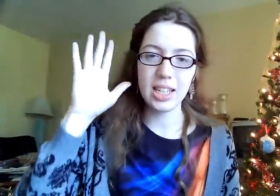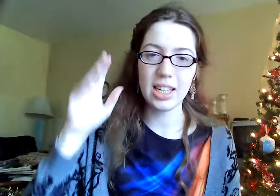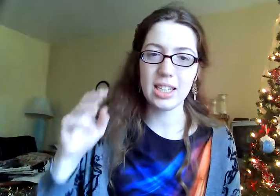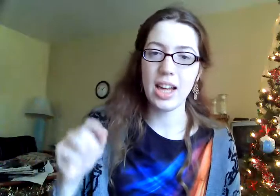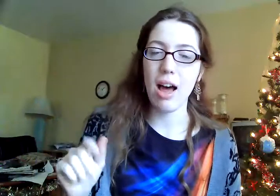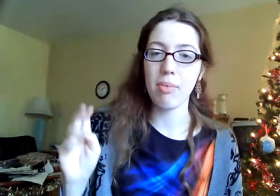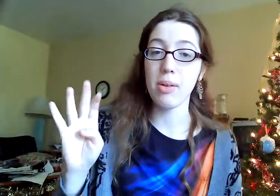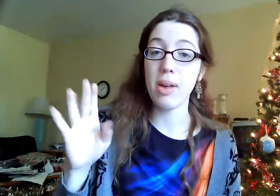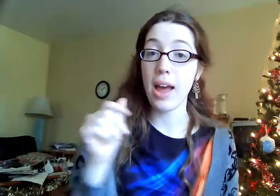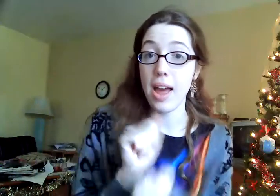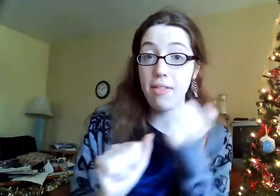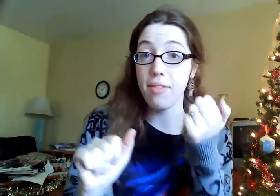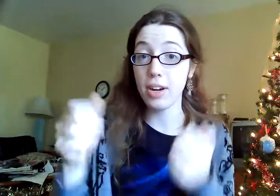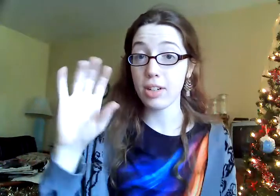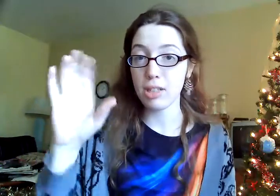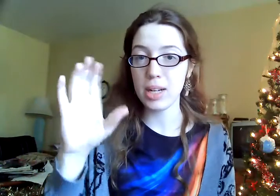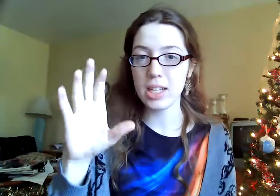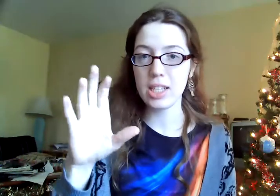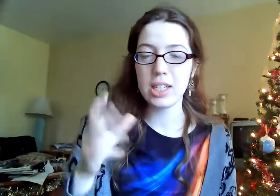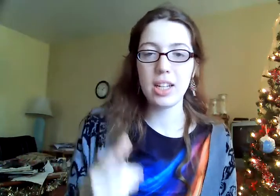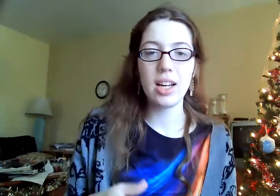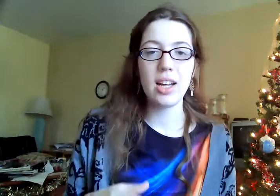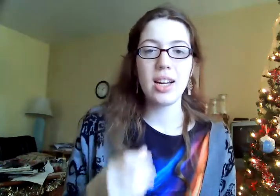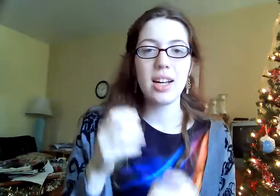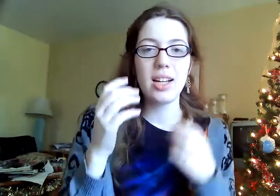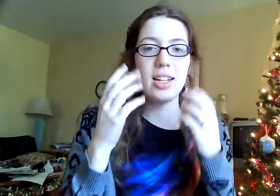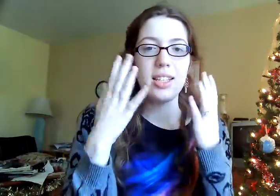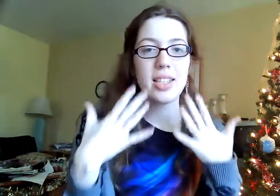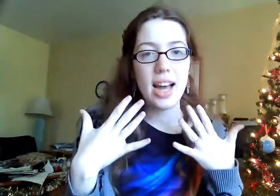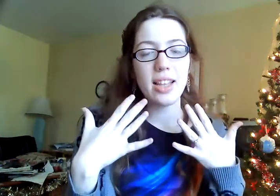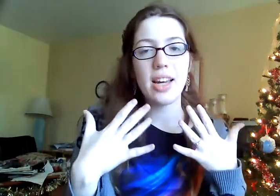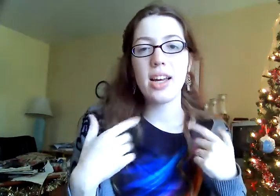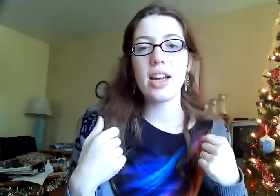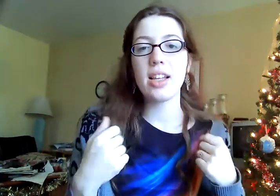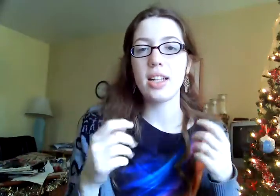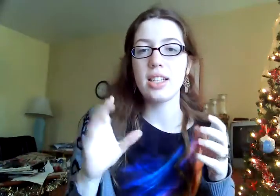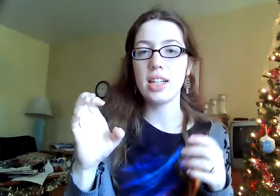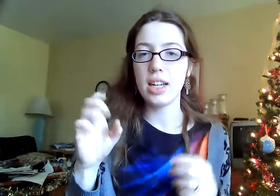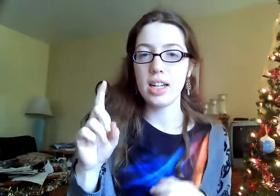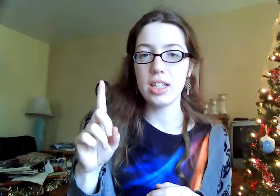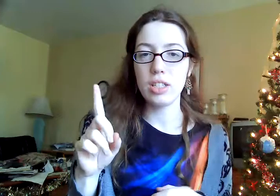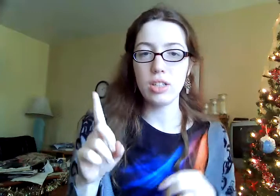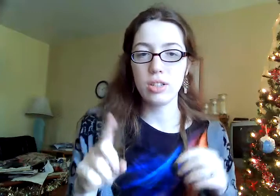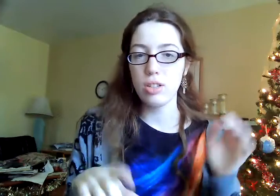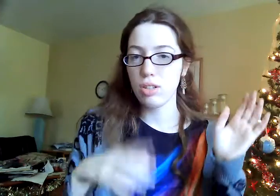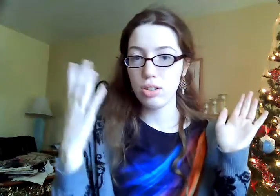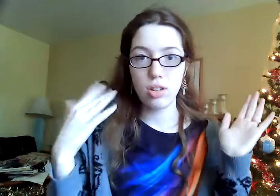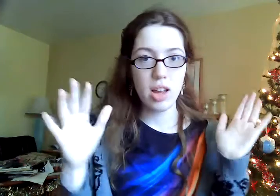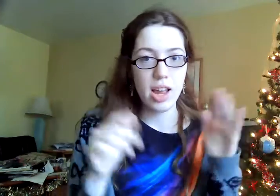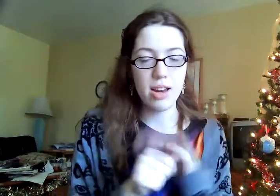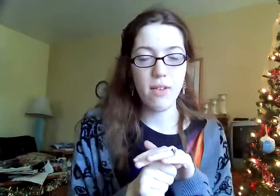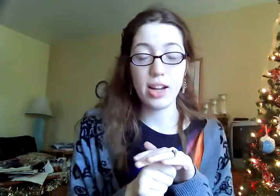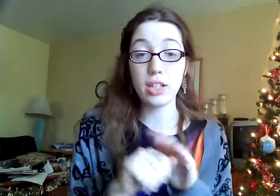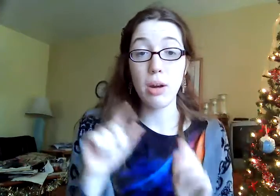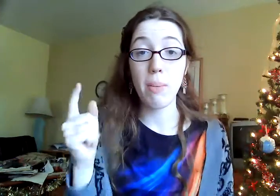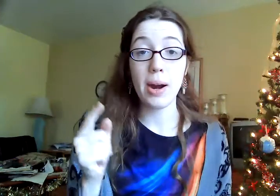this album every Christmas. Sadly, the CD is hidden away somewhere,